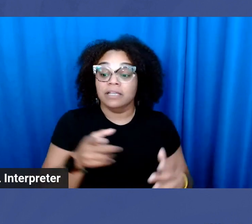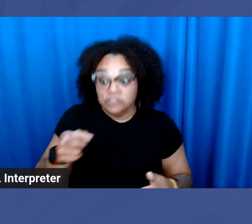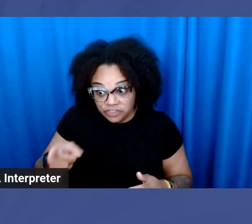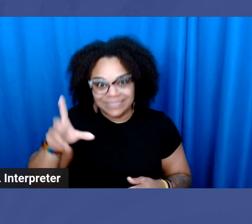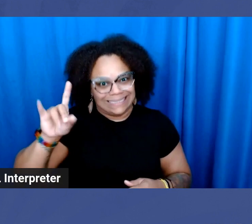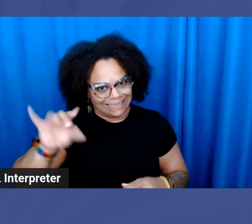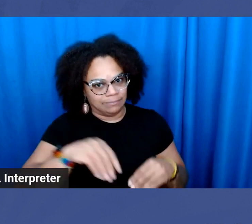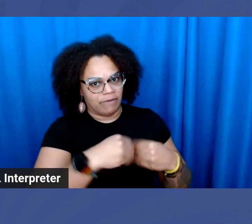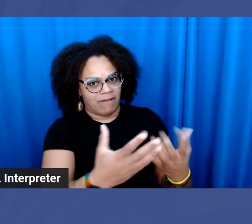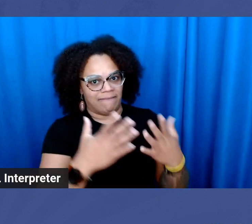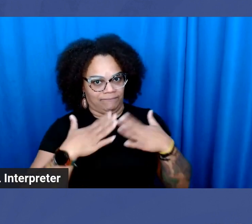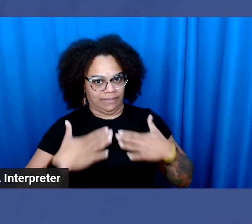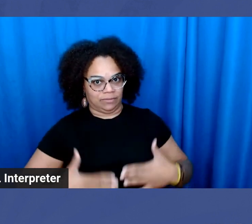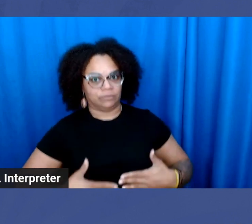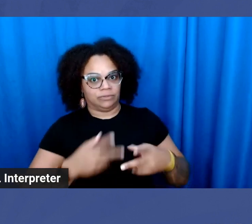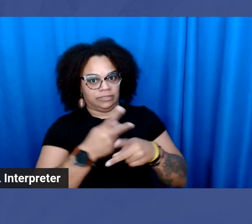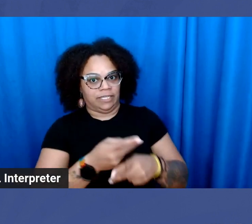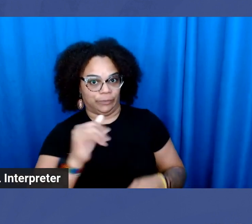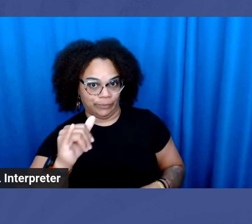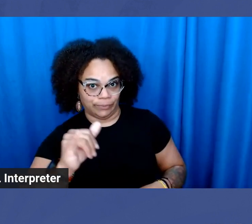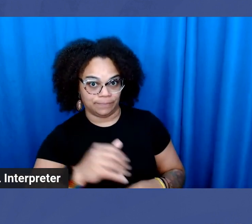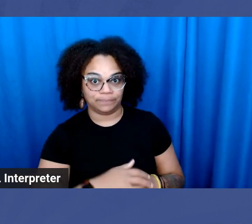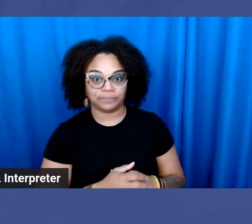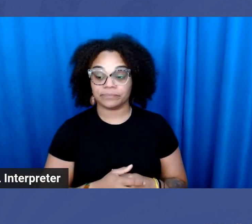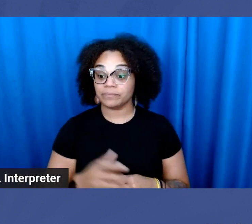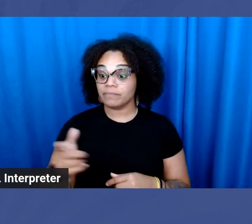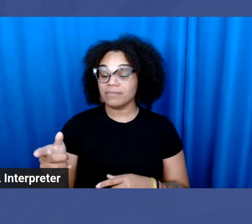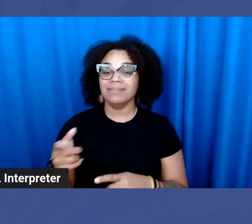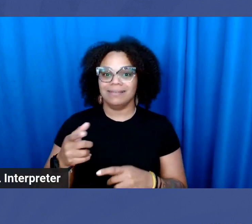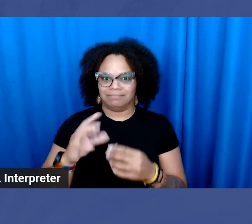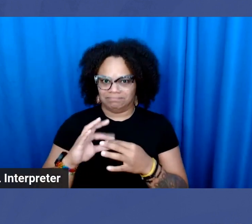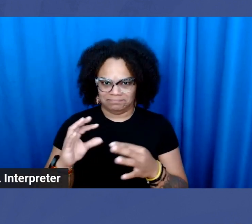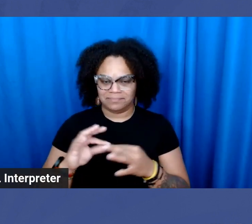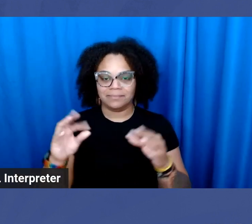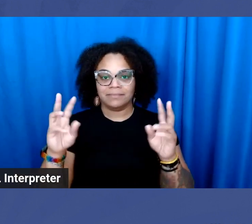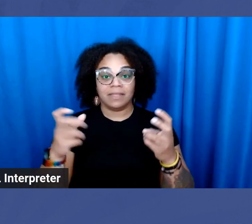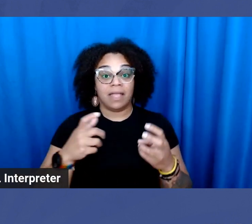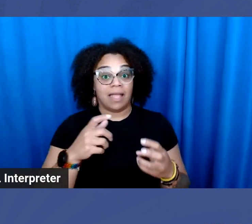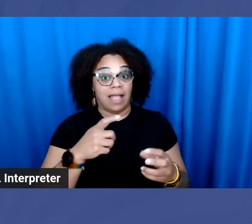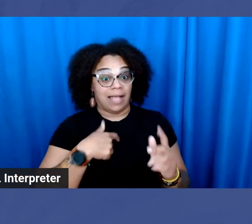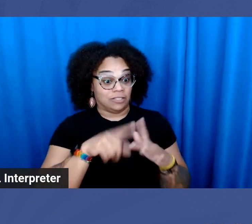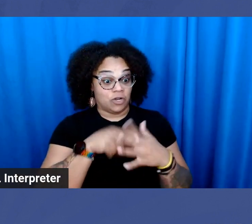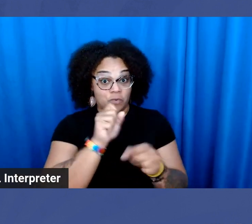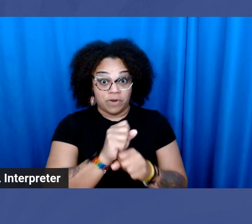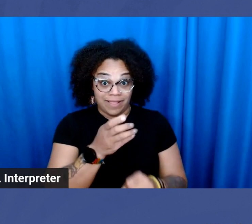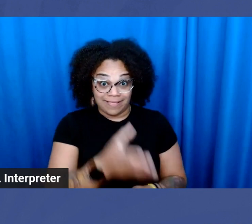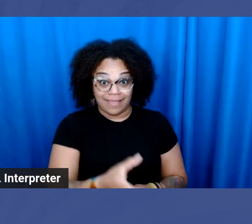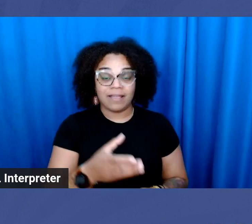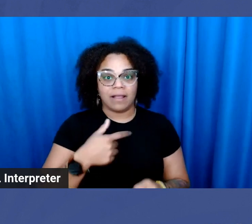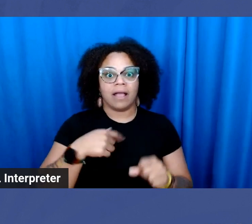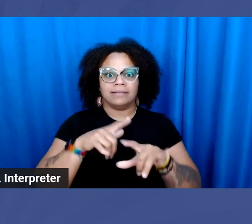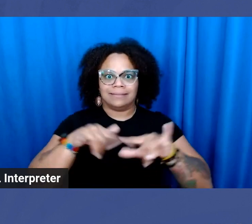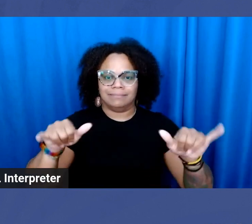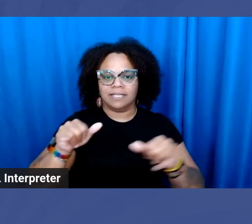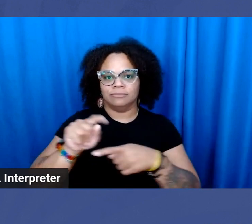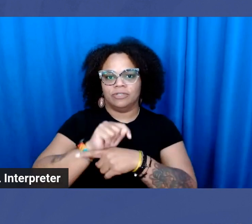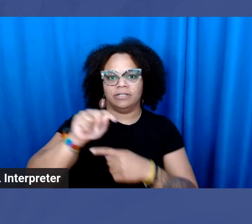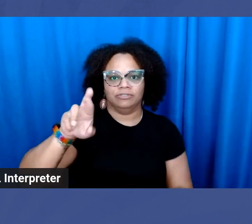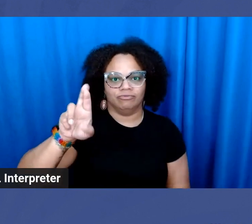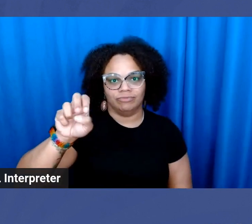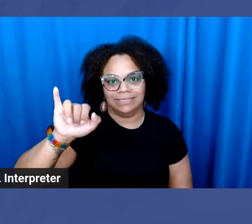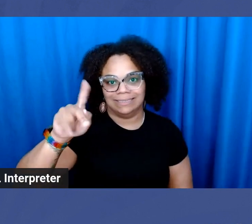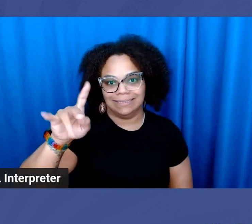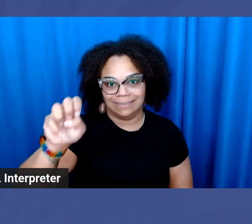care. When I started working at the dungeon, I was also training in Reiki, which I was really excited to utilize both at the